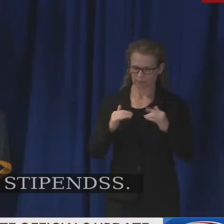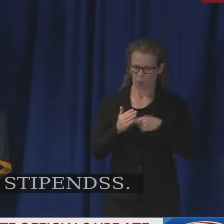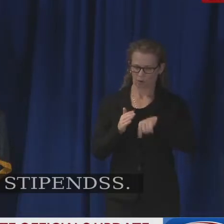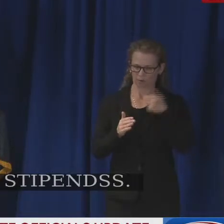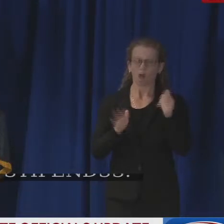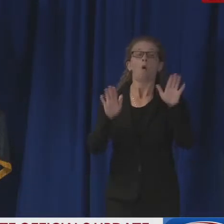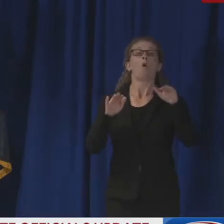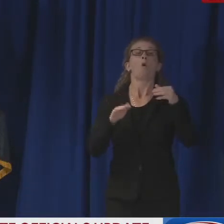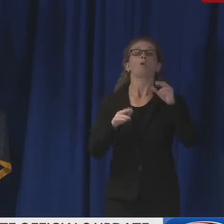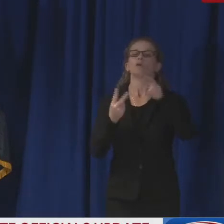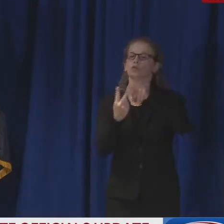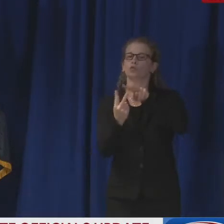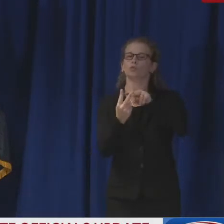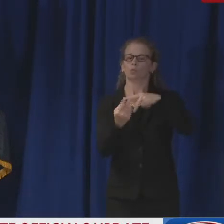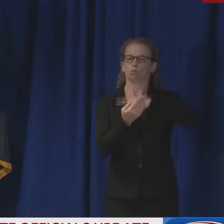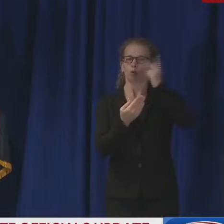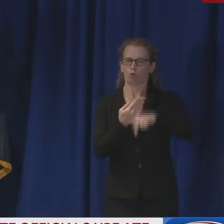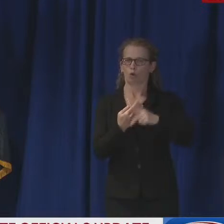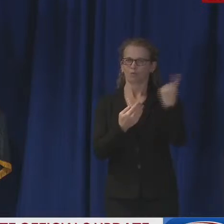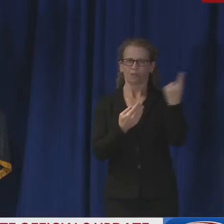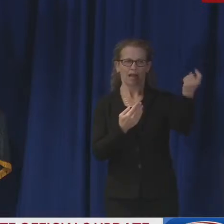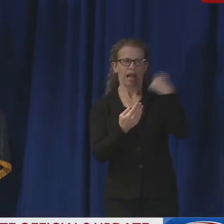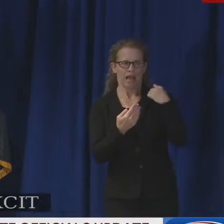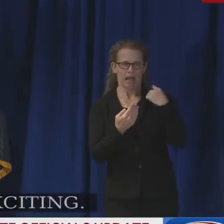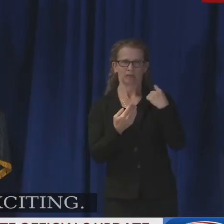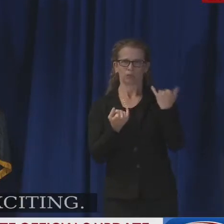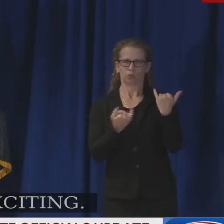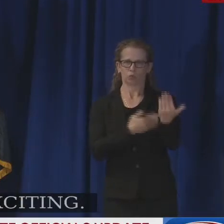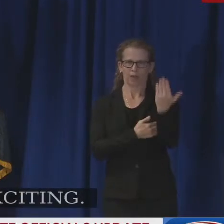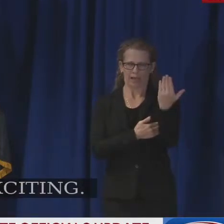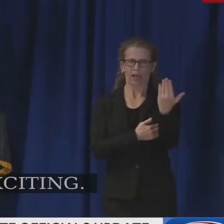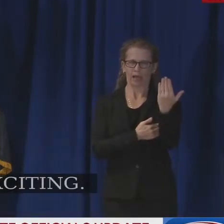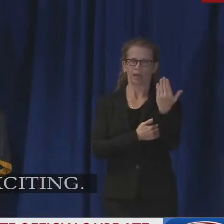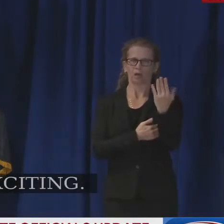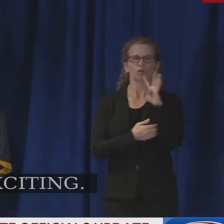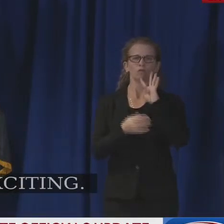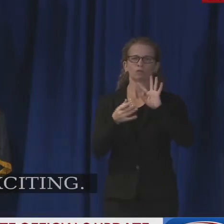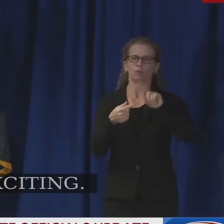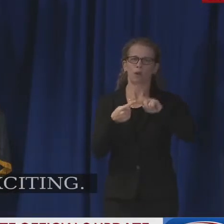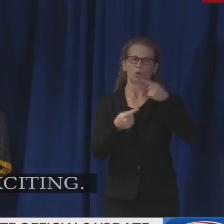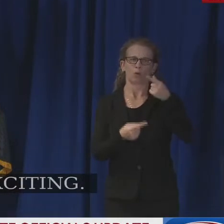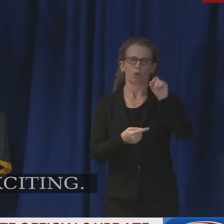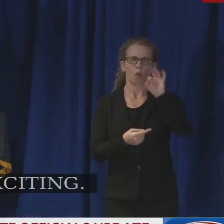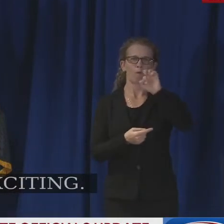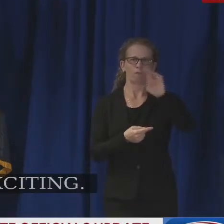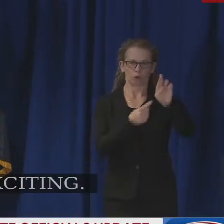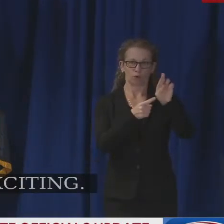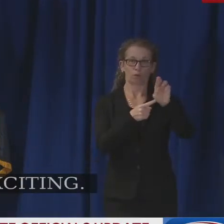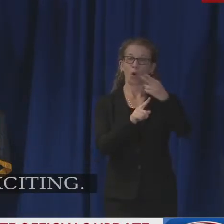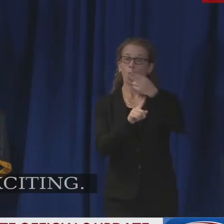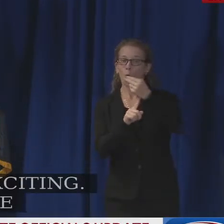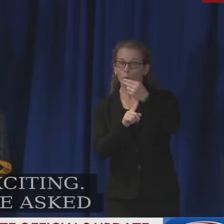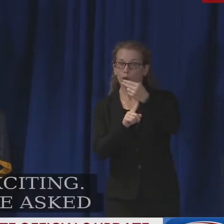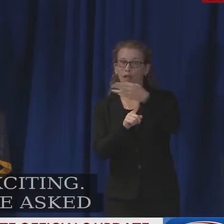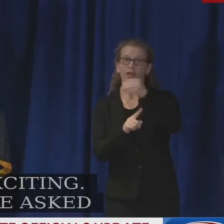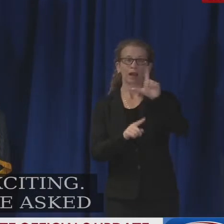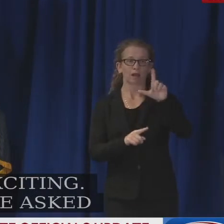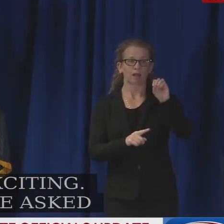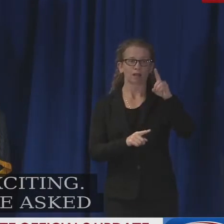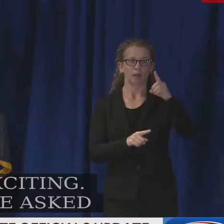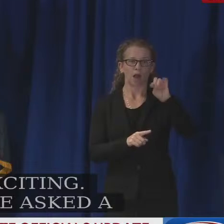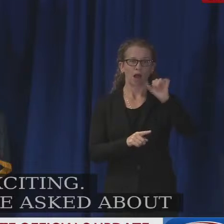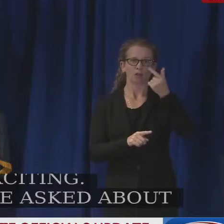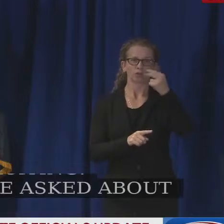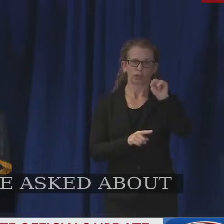We do have the two programs that were asked about earlier today directly as it relates to Gopher. So we have a hotel and lodging relief